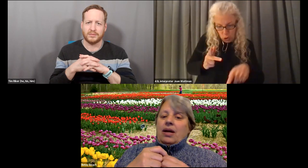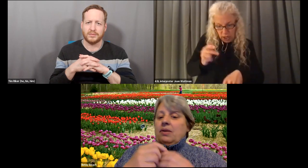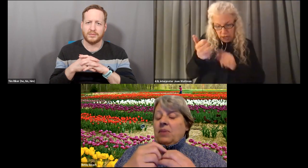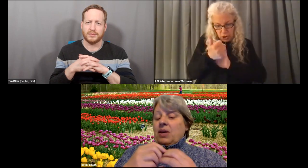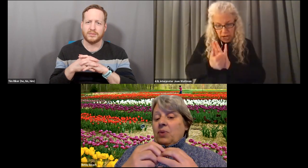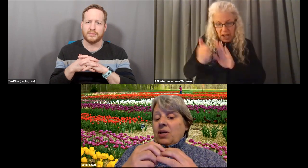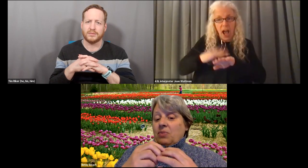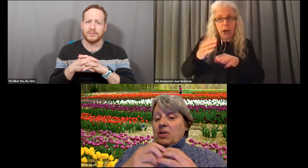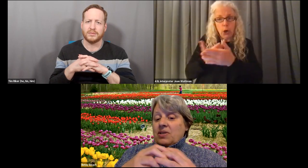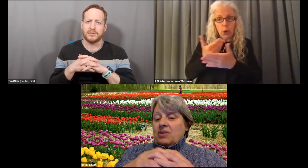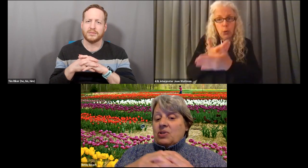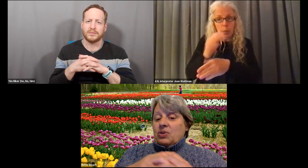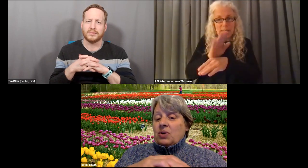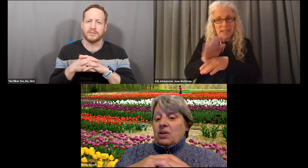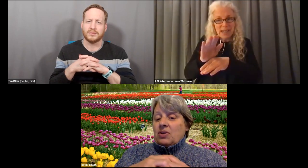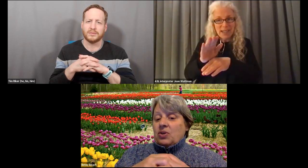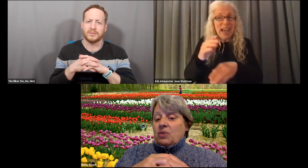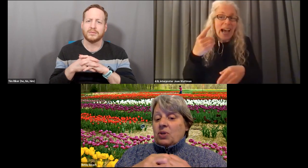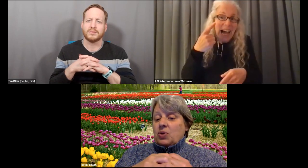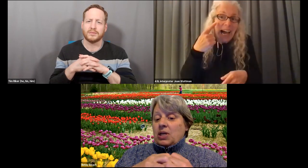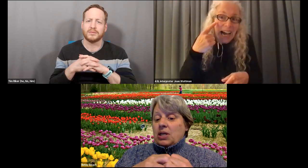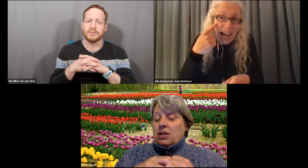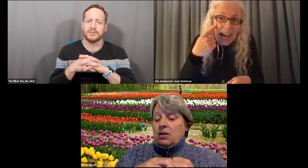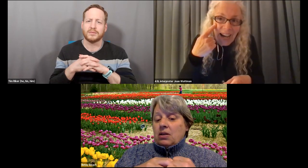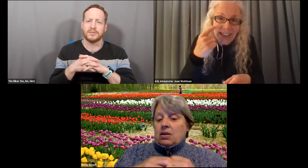item that we discussed during the retreat.